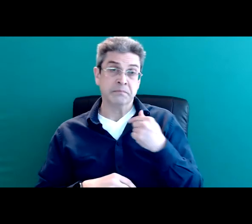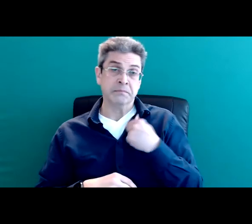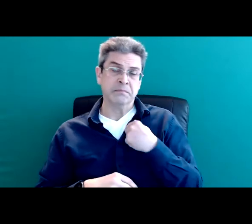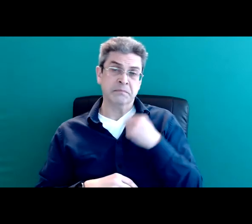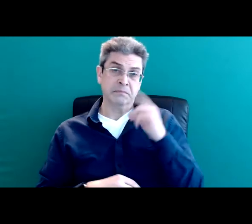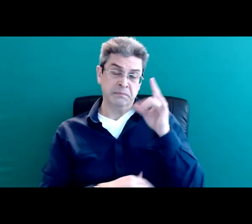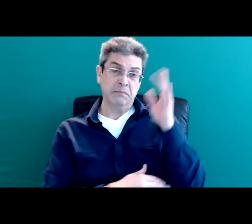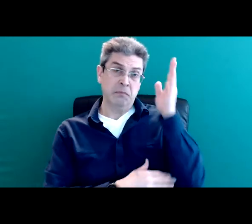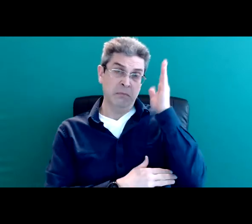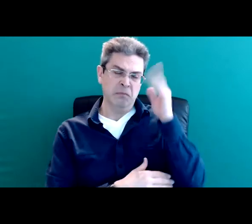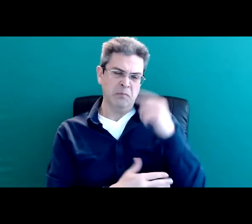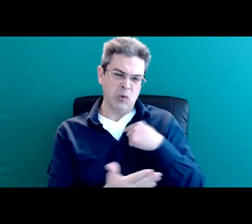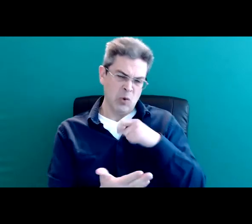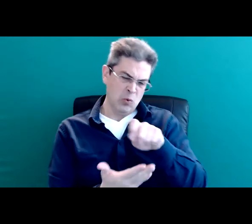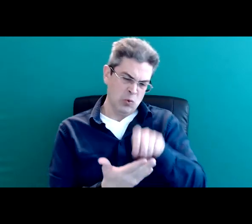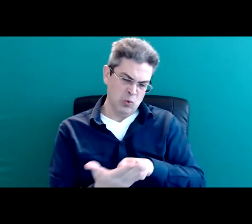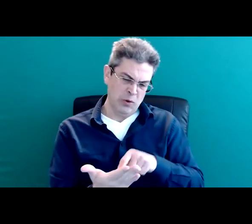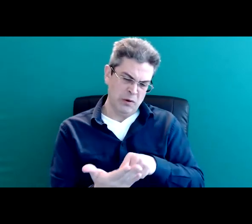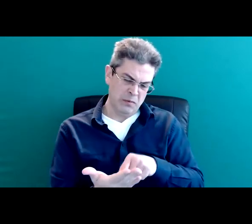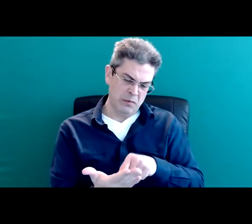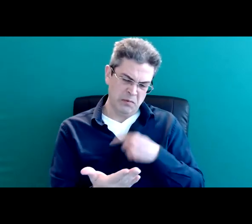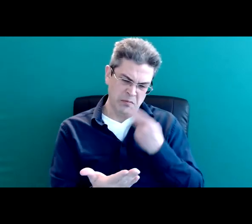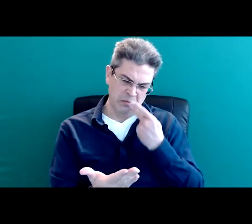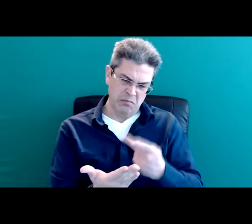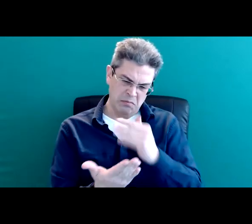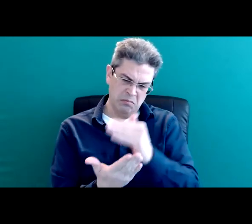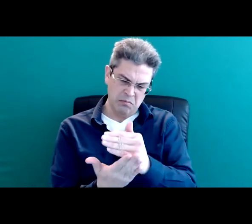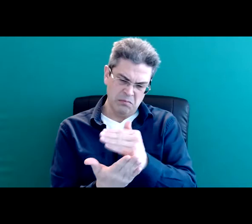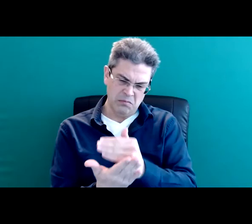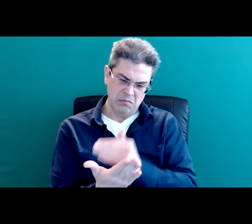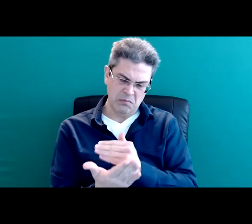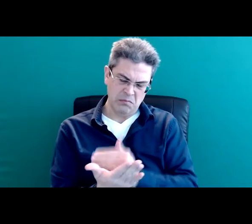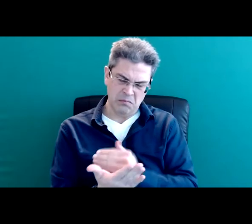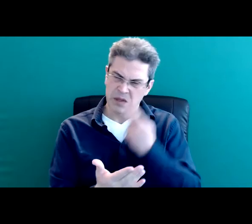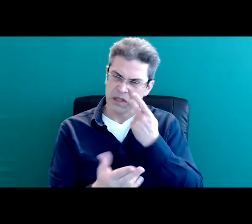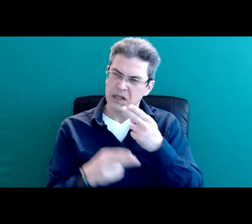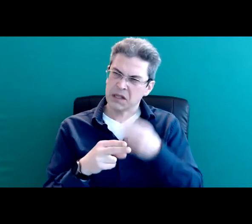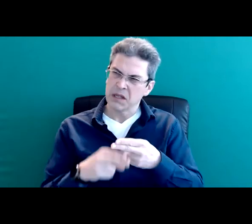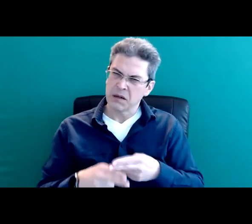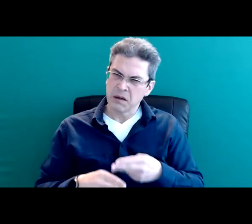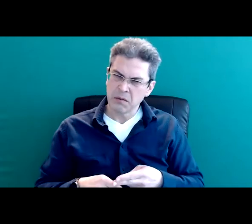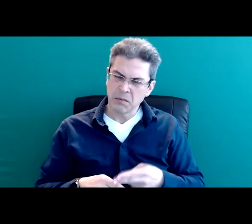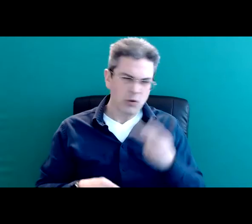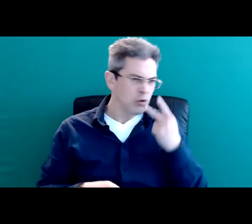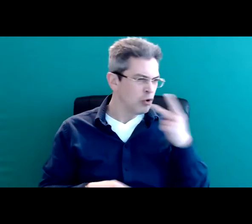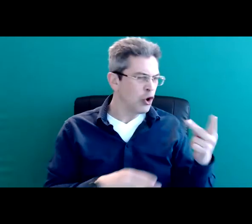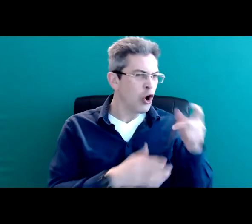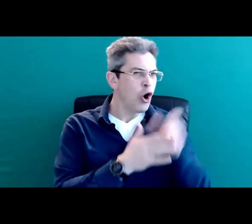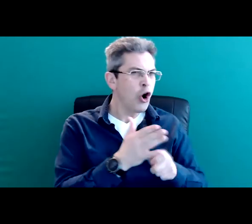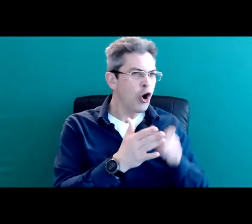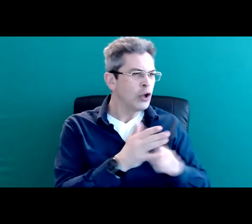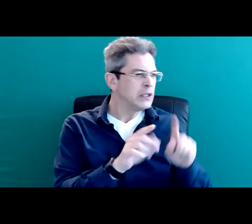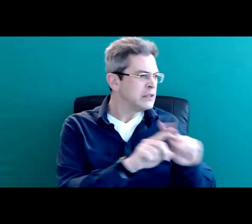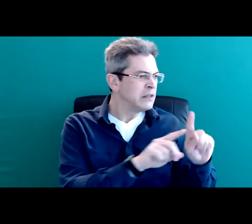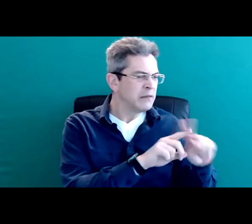myself, because I looked at some of the names and I looked at some of the articles and I asked, what was their favorite